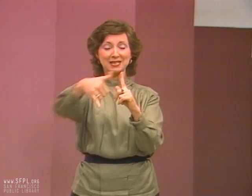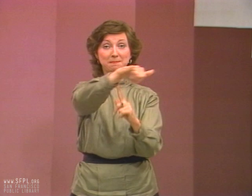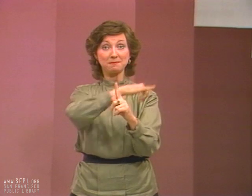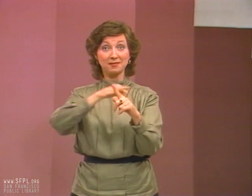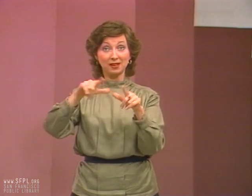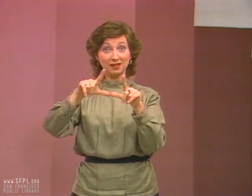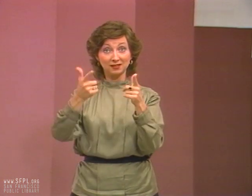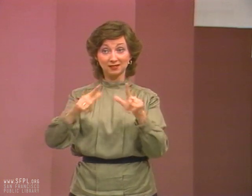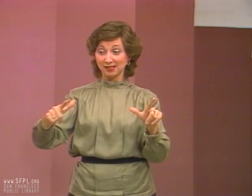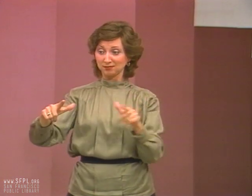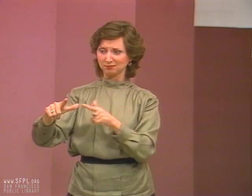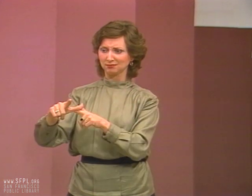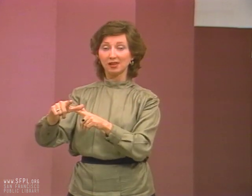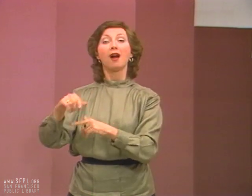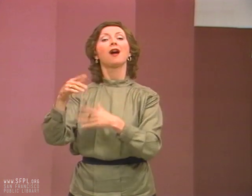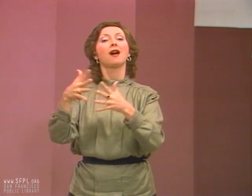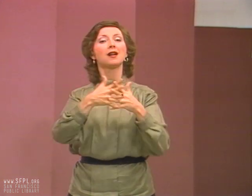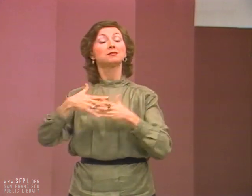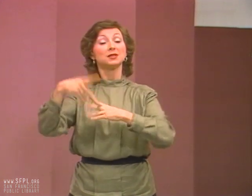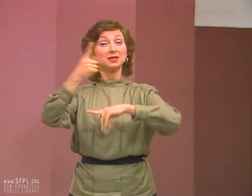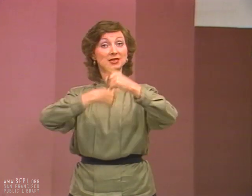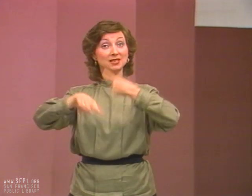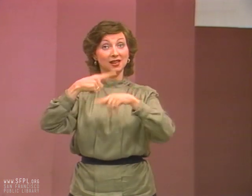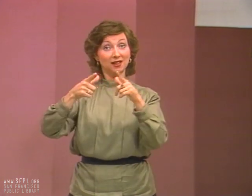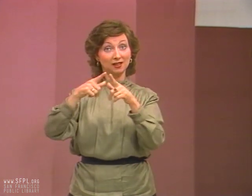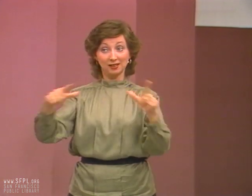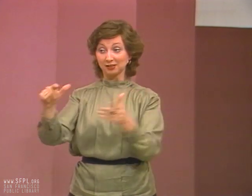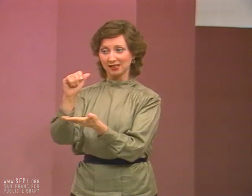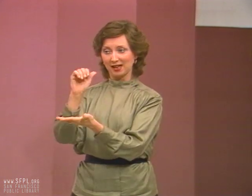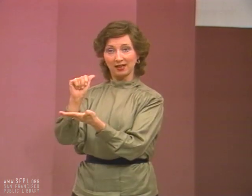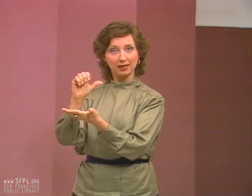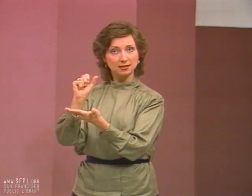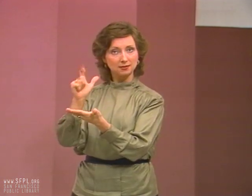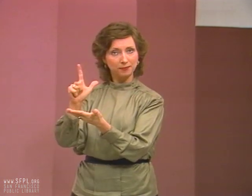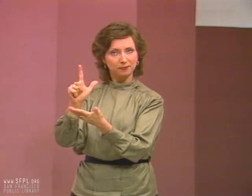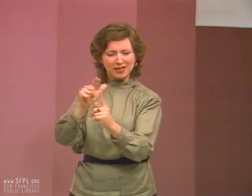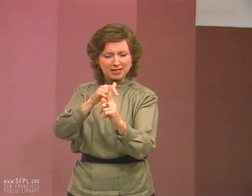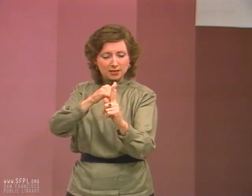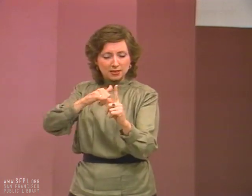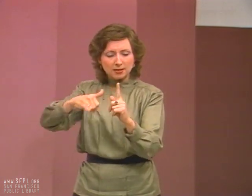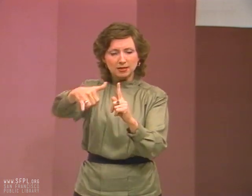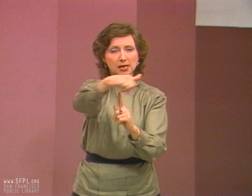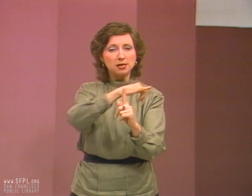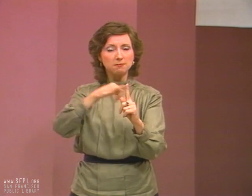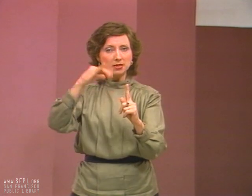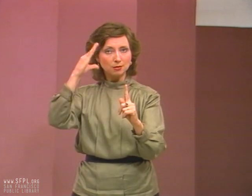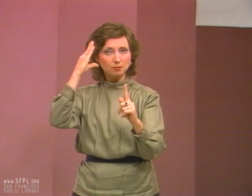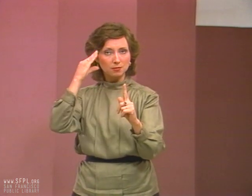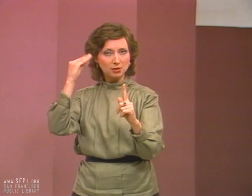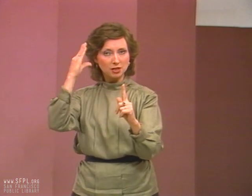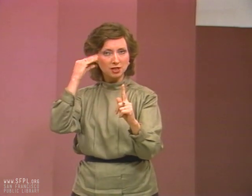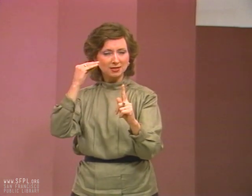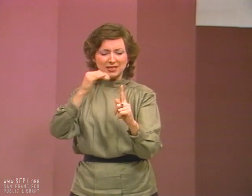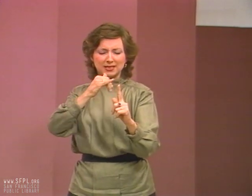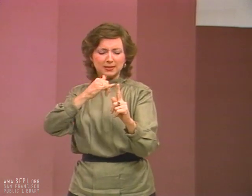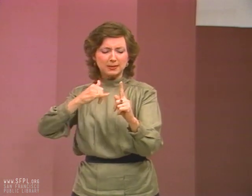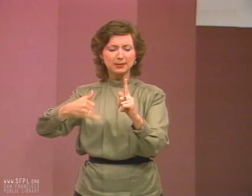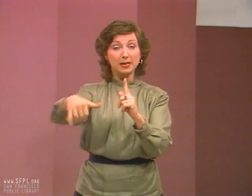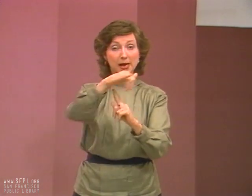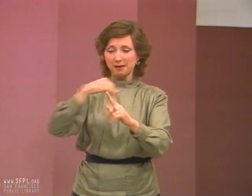same language, American Sign Language, or ASL, who share the same experience, and who